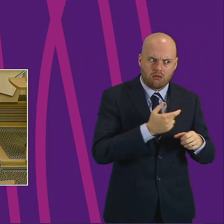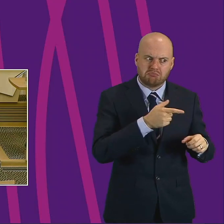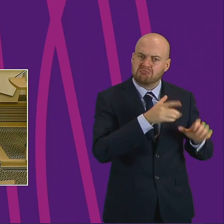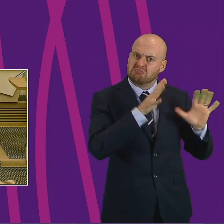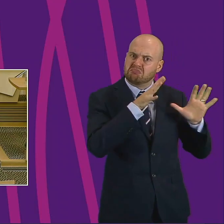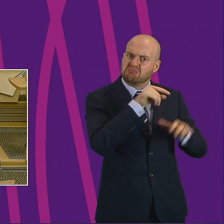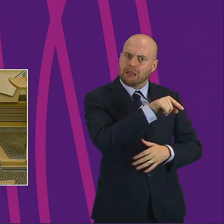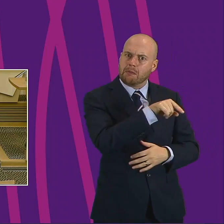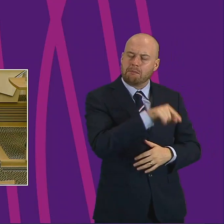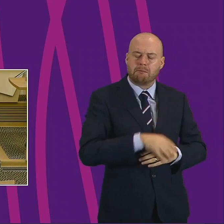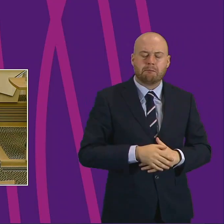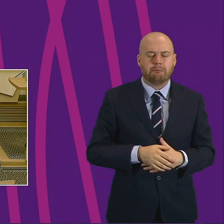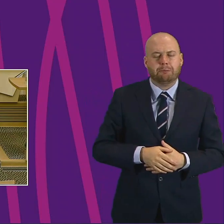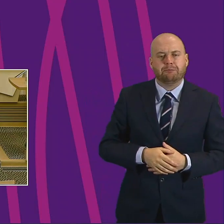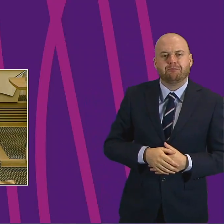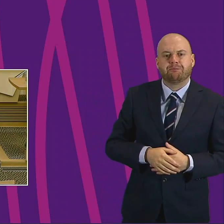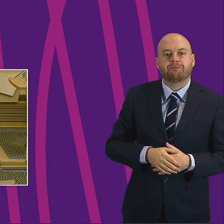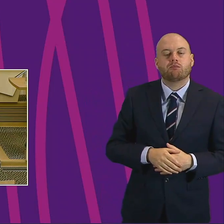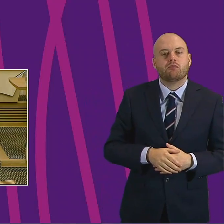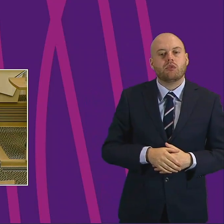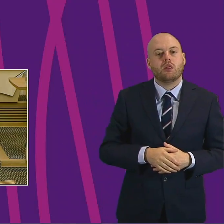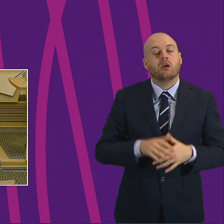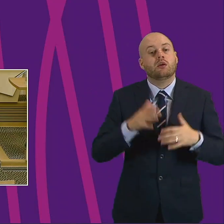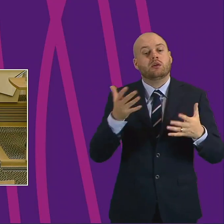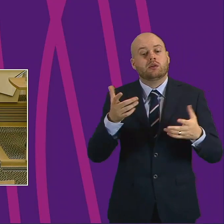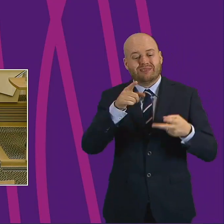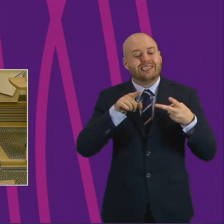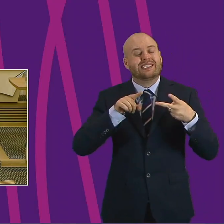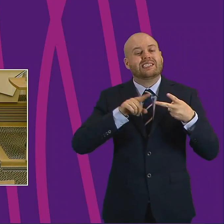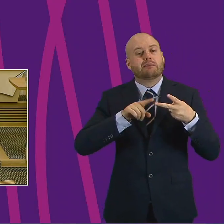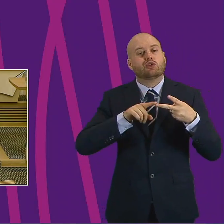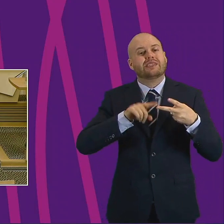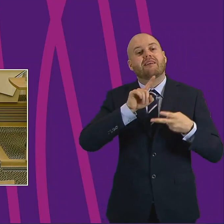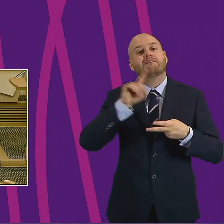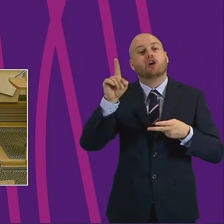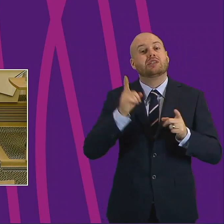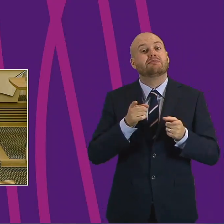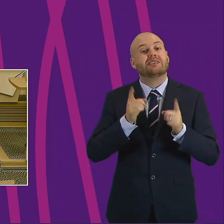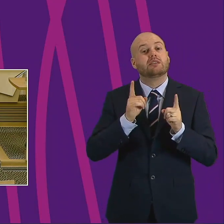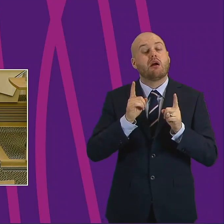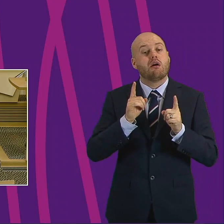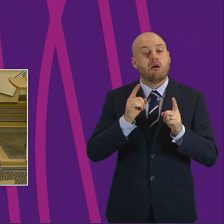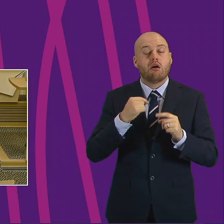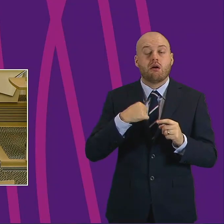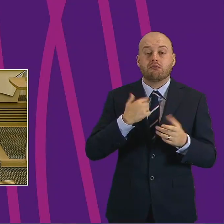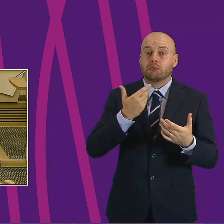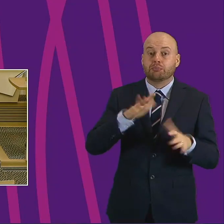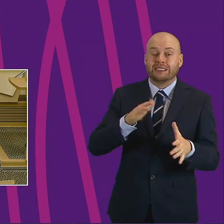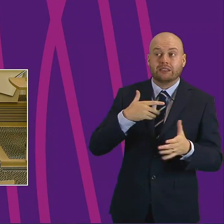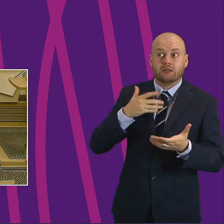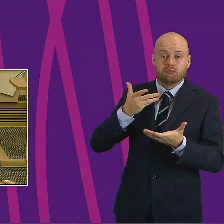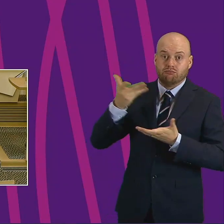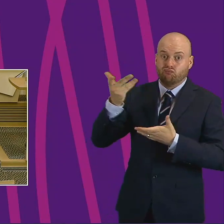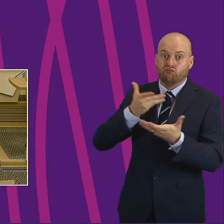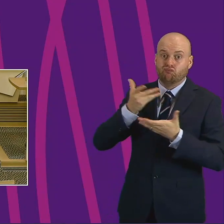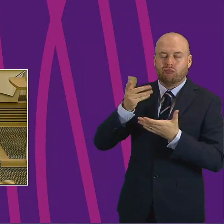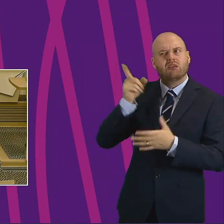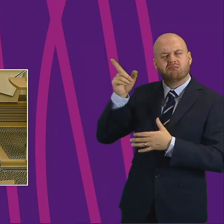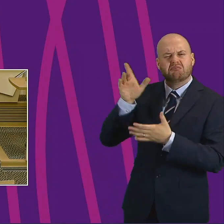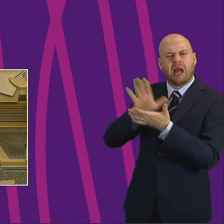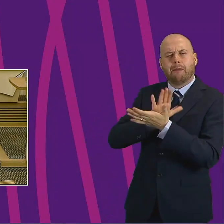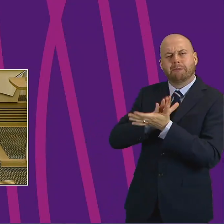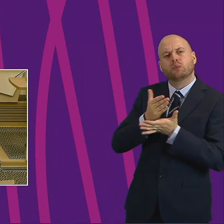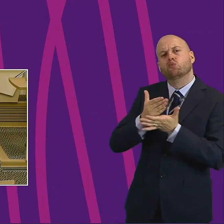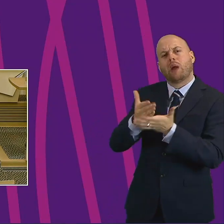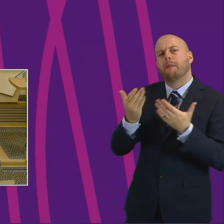terms of her substantial point, the Deputy First Minister, and I have had this conversation, he can obviously give Sandra White more details, but of course